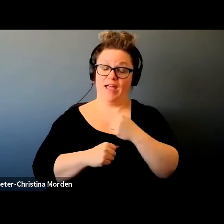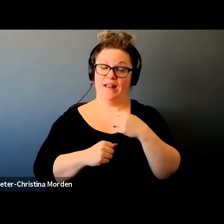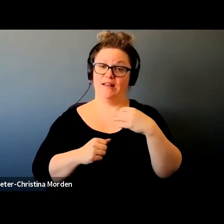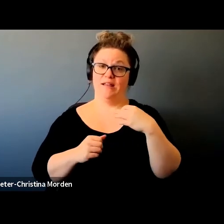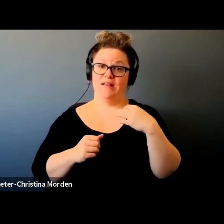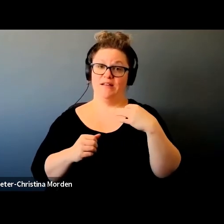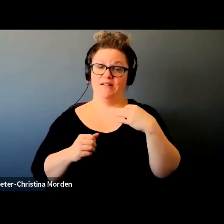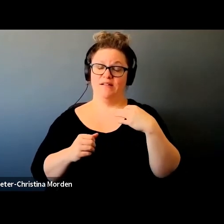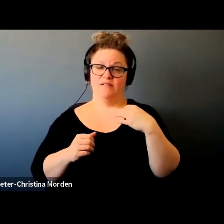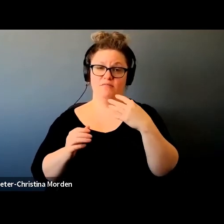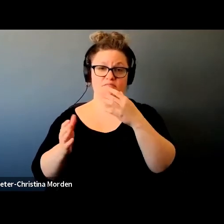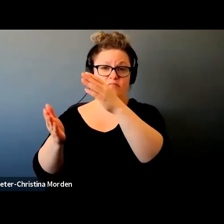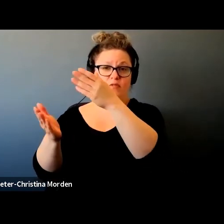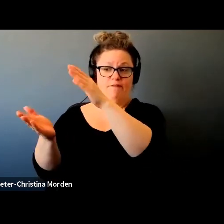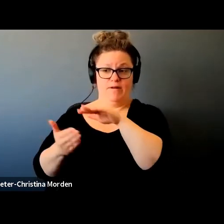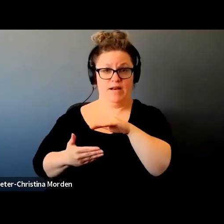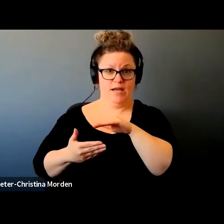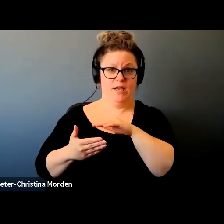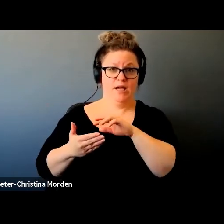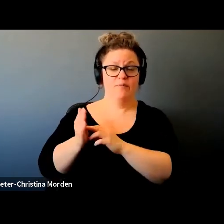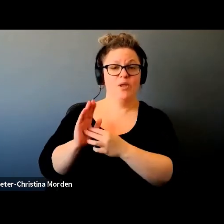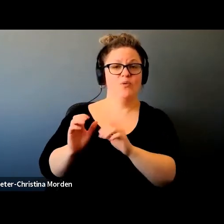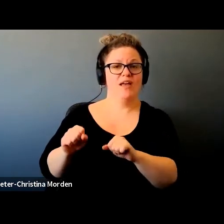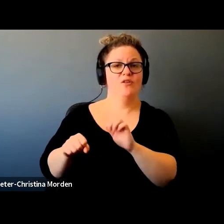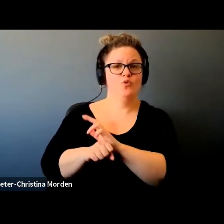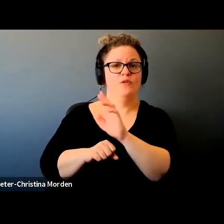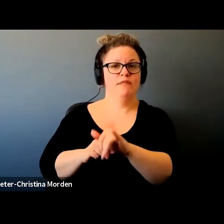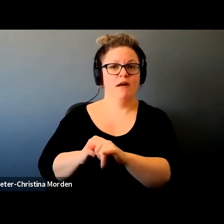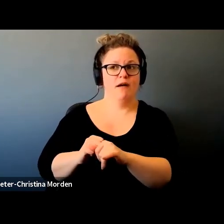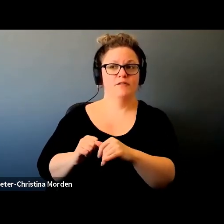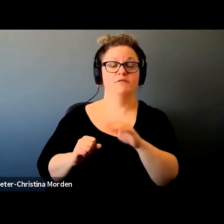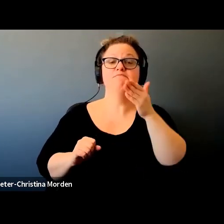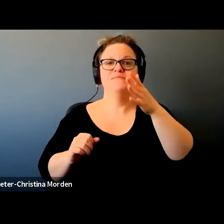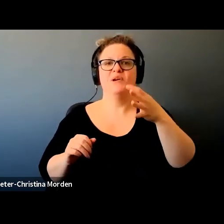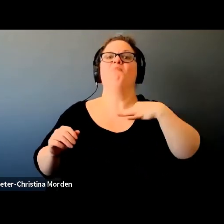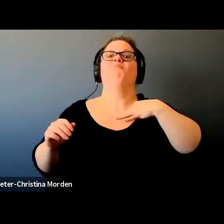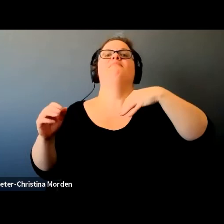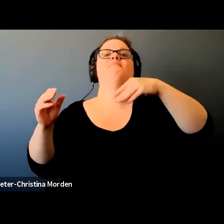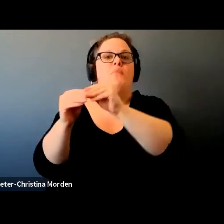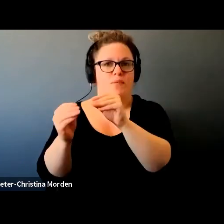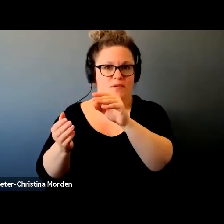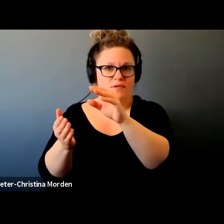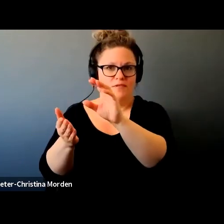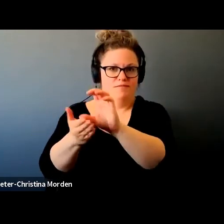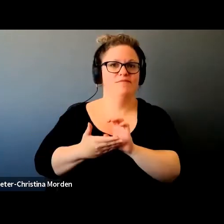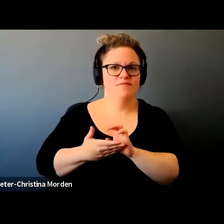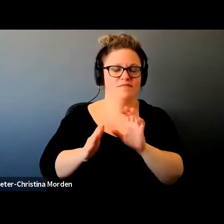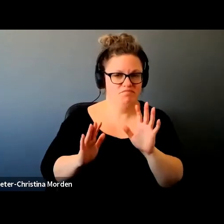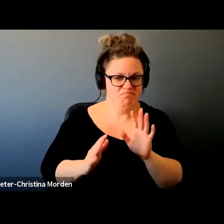And I also want to talk about that there's 2 ways that I go about